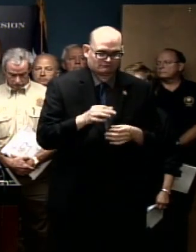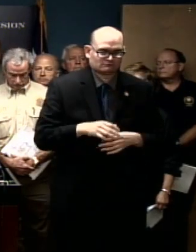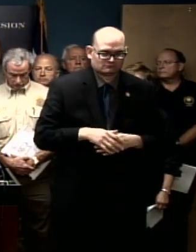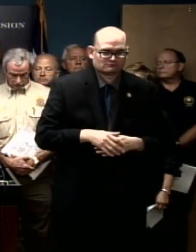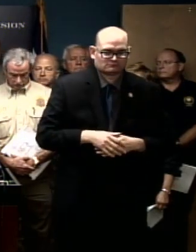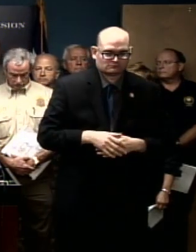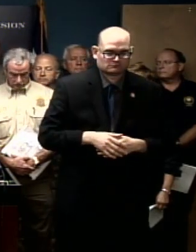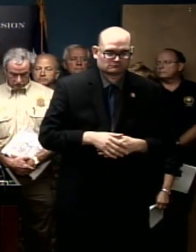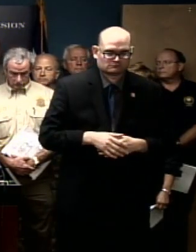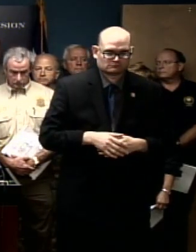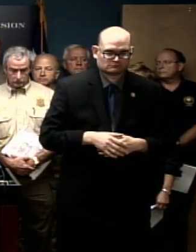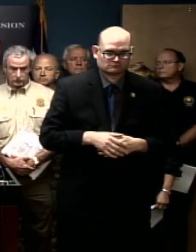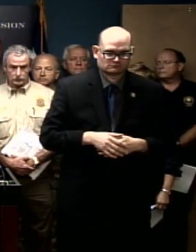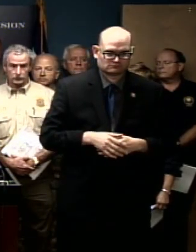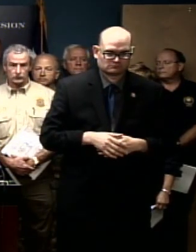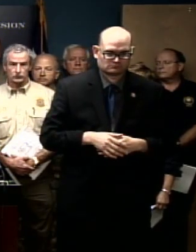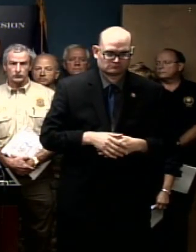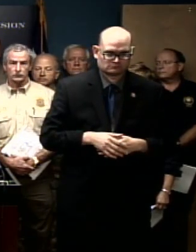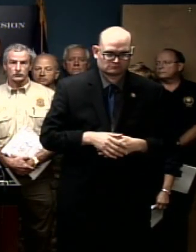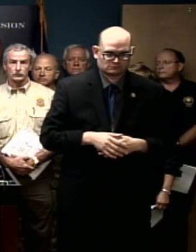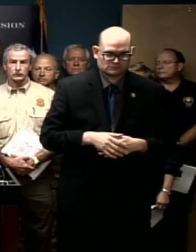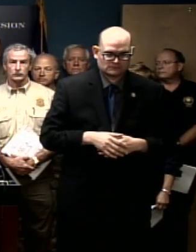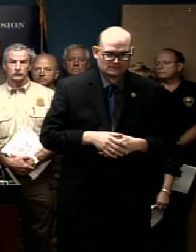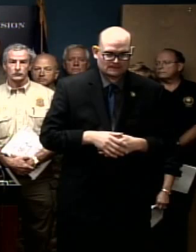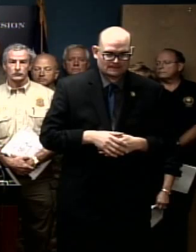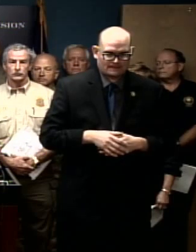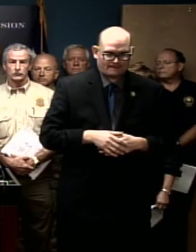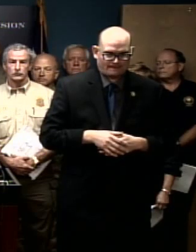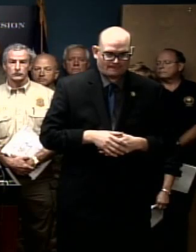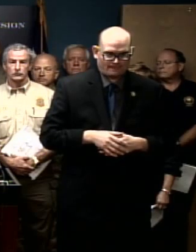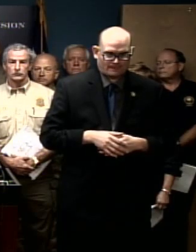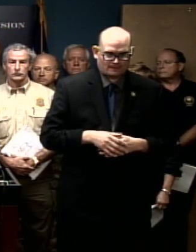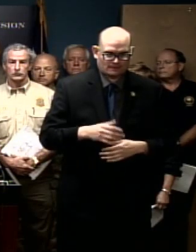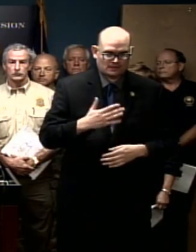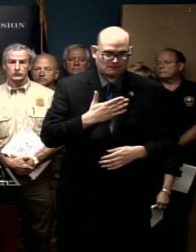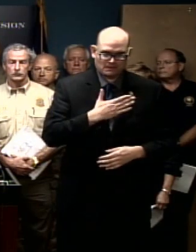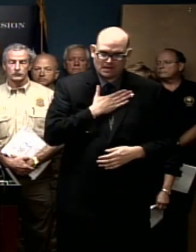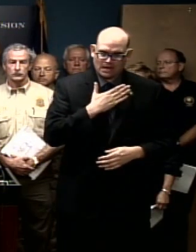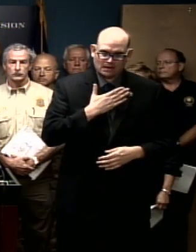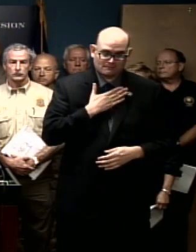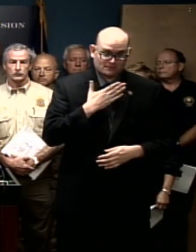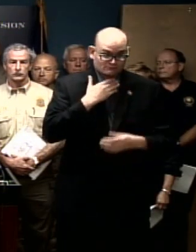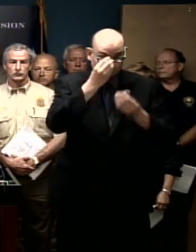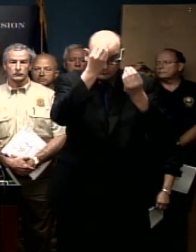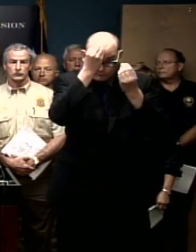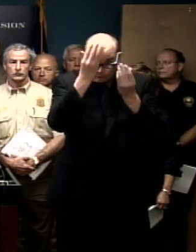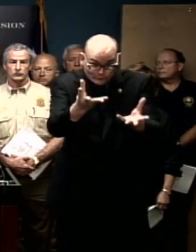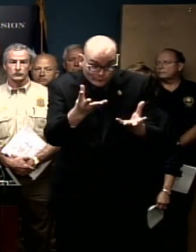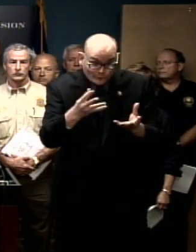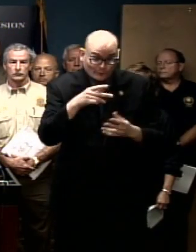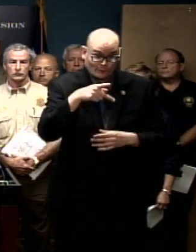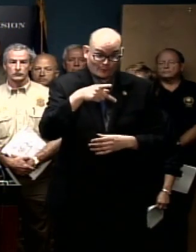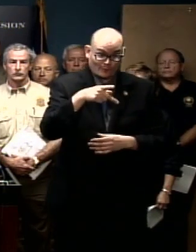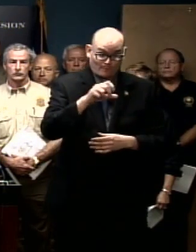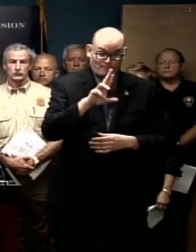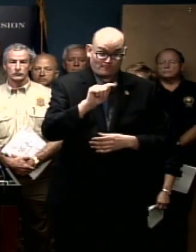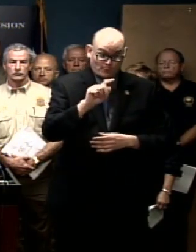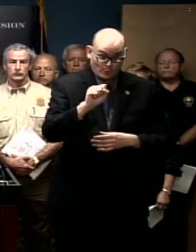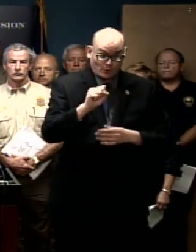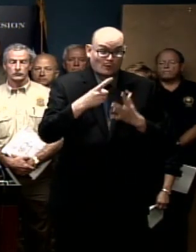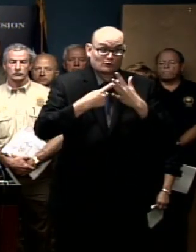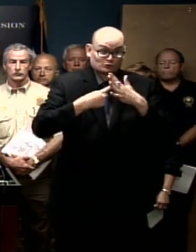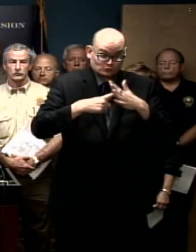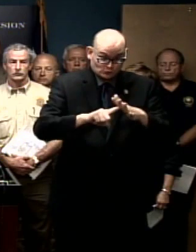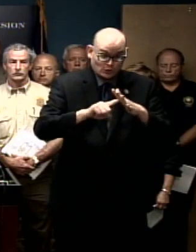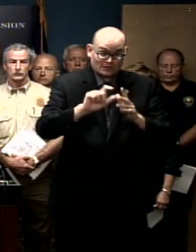that. We are happy to say that the ports will resume operations at 10 a.m. on Monday, and